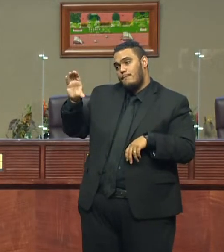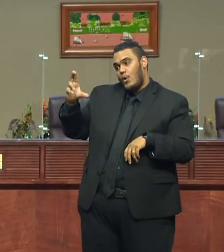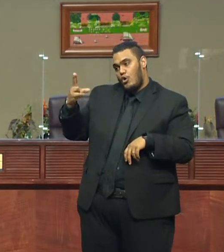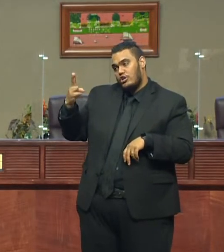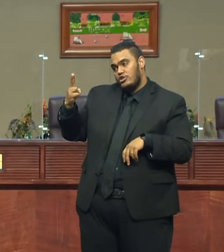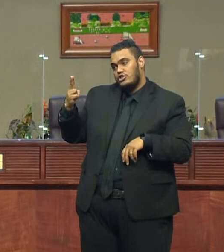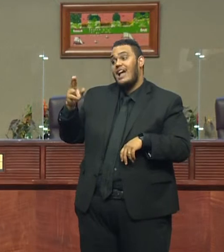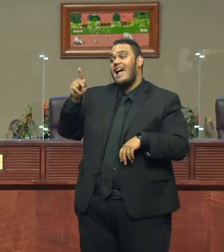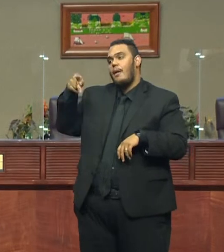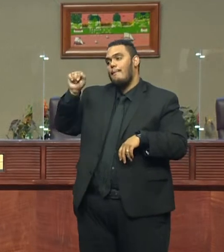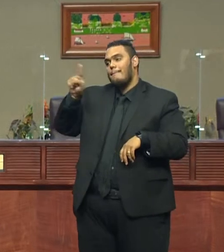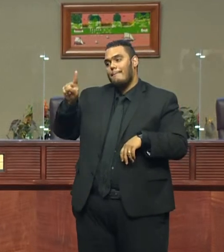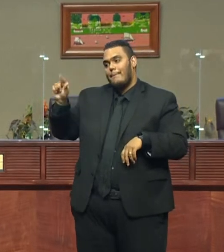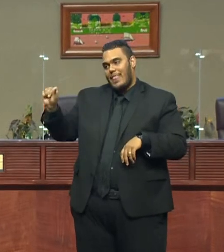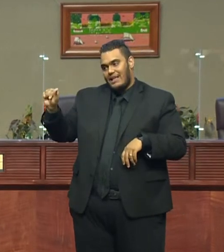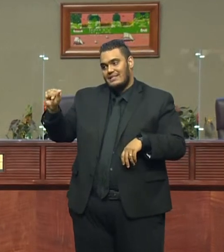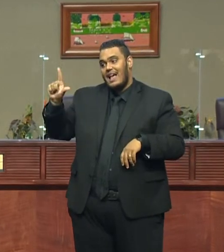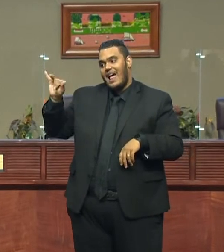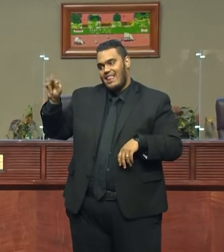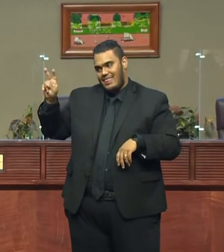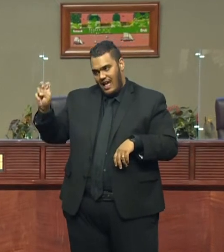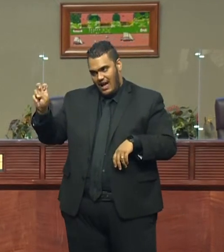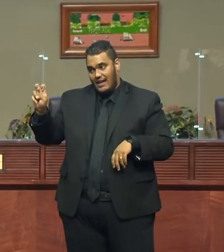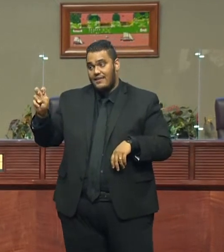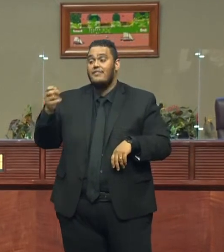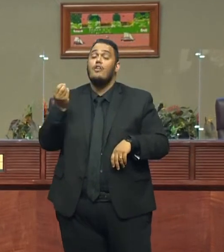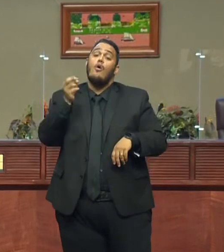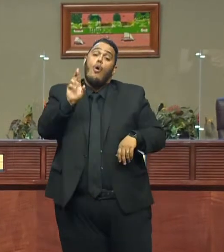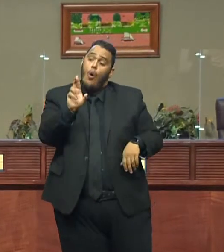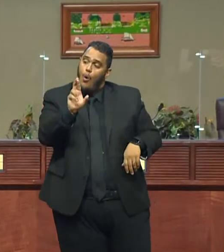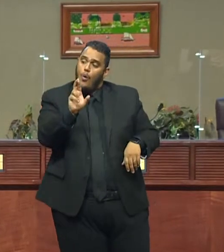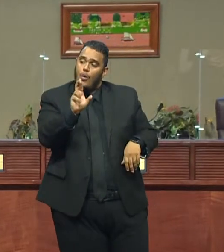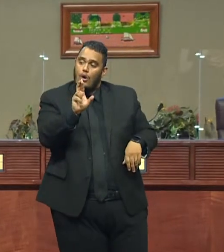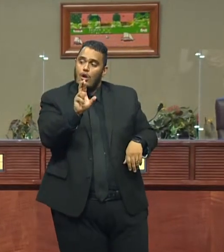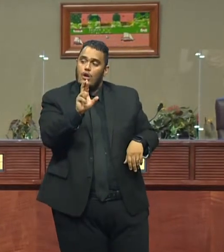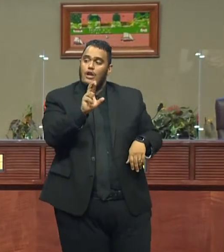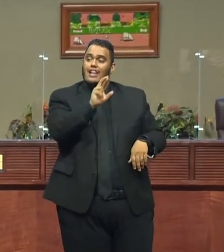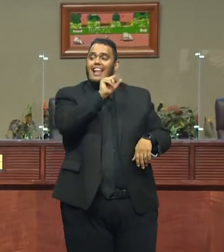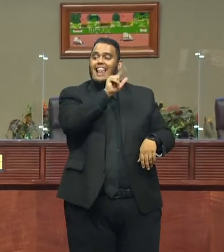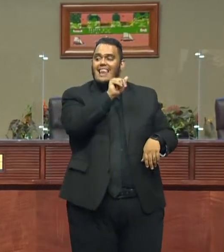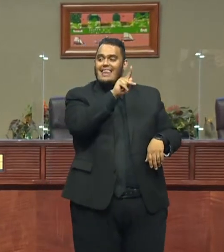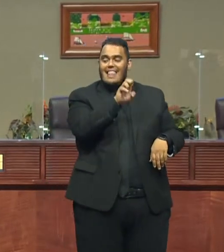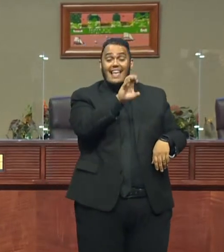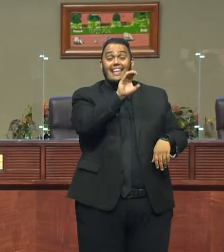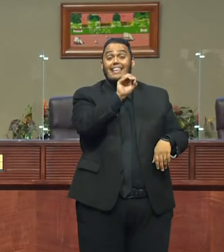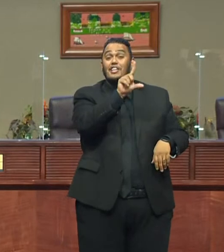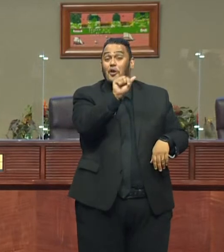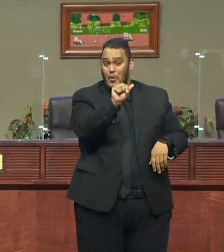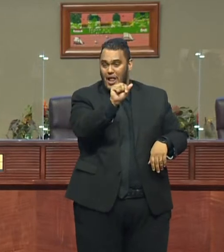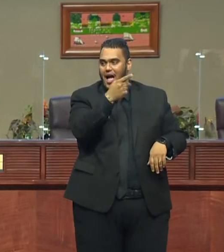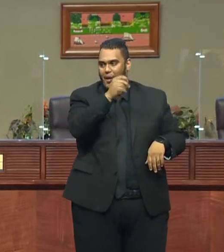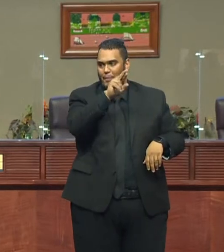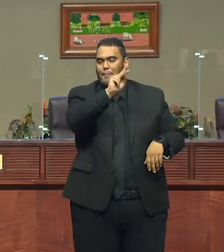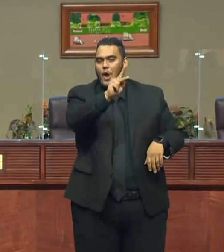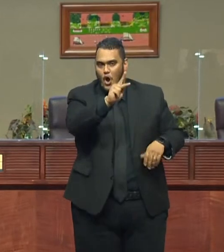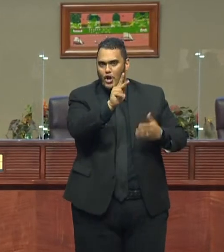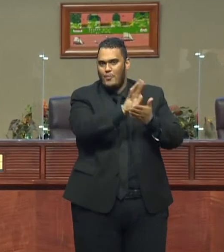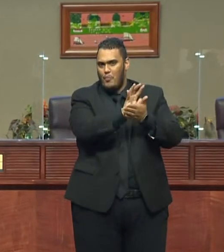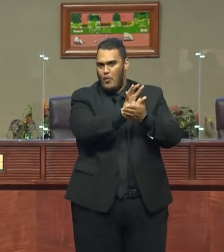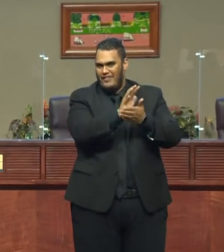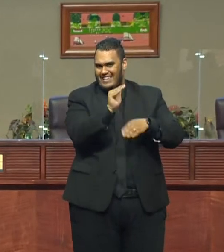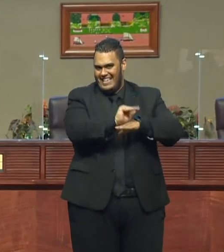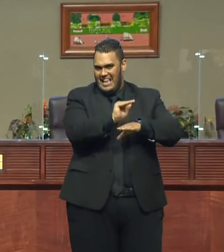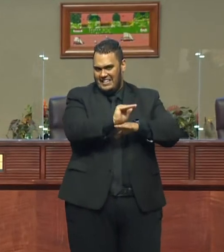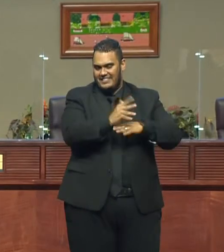Those are 3 great examples of things that you can do safely. Our downtown team has implemented several initiatives to welcome